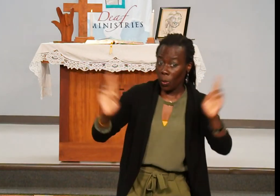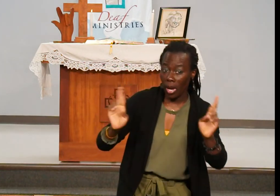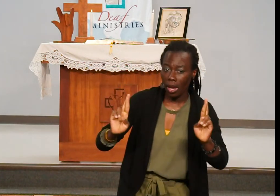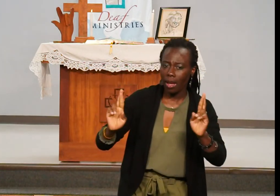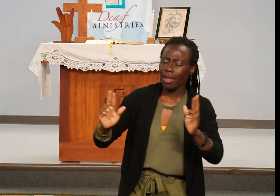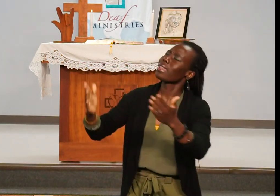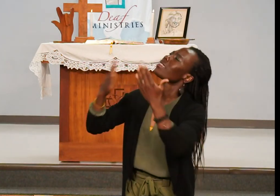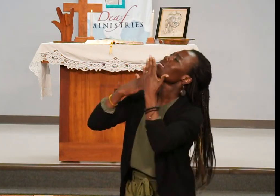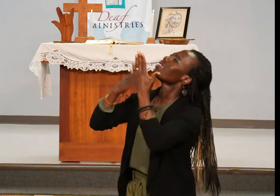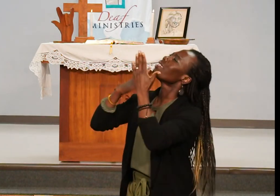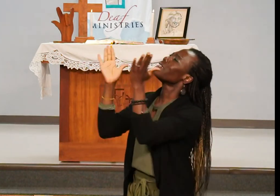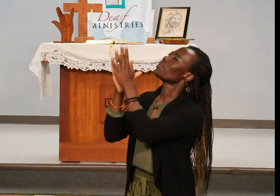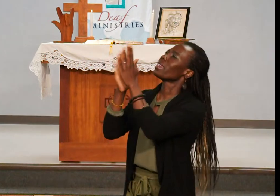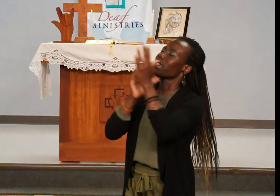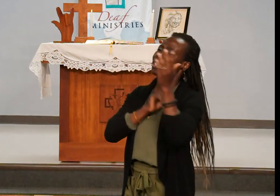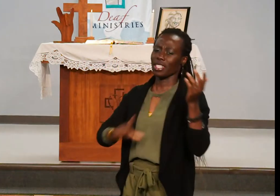And let's receive his blessings.